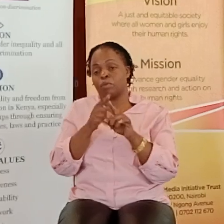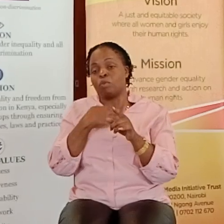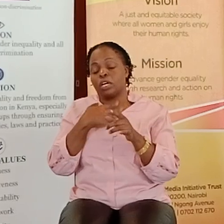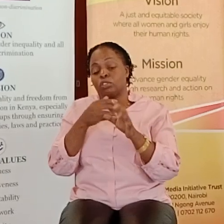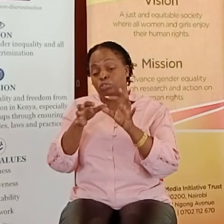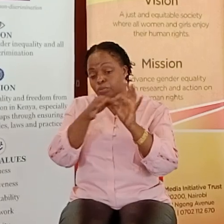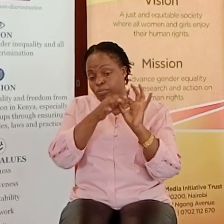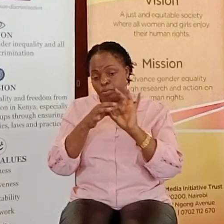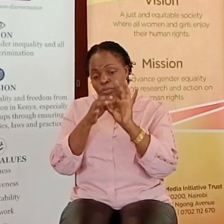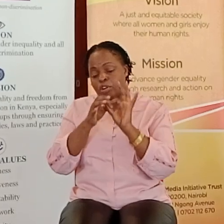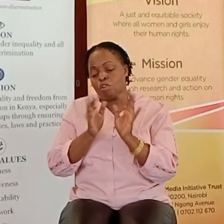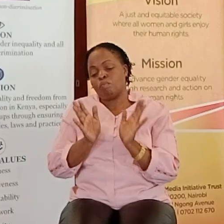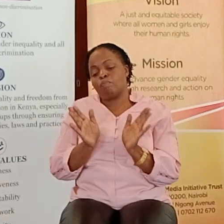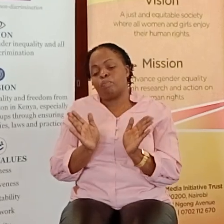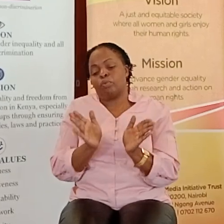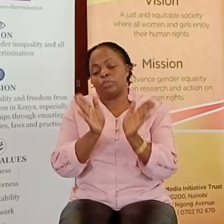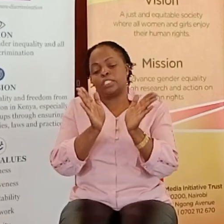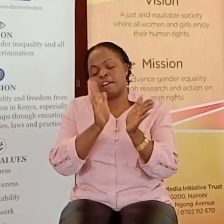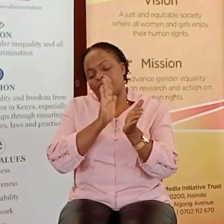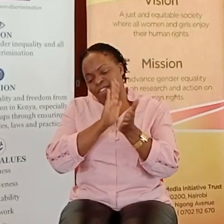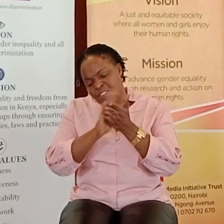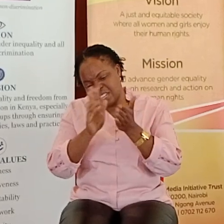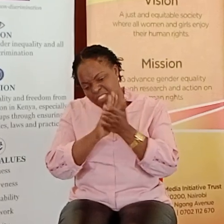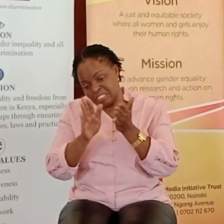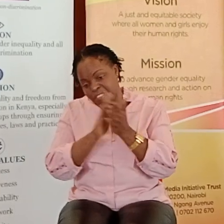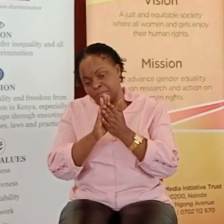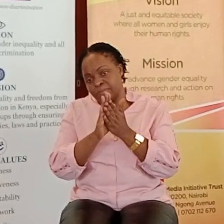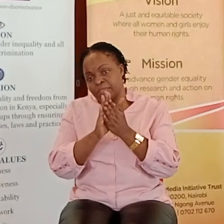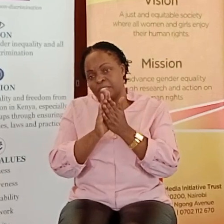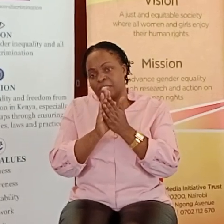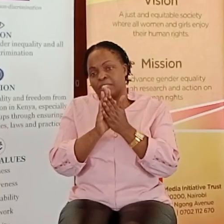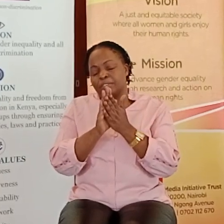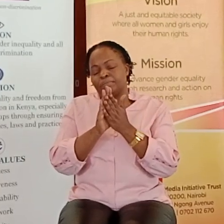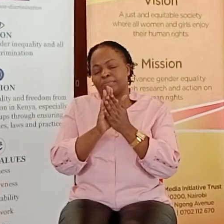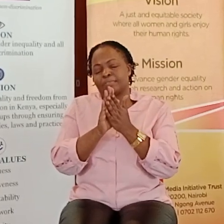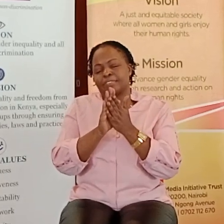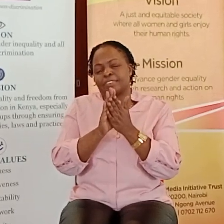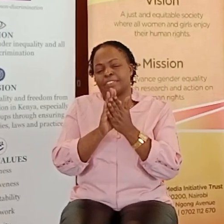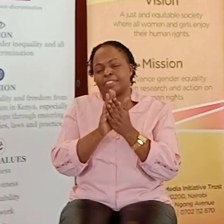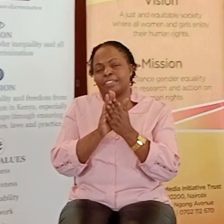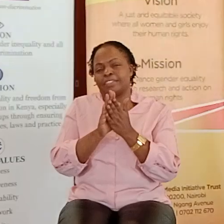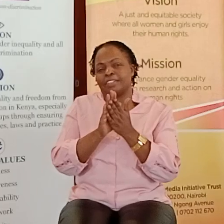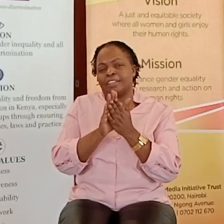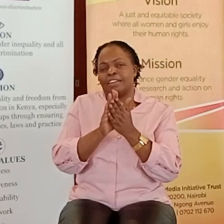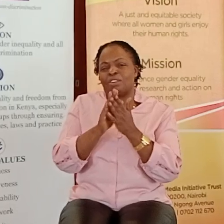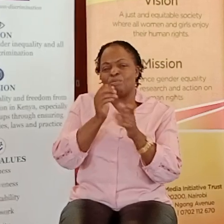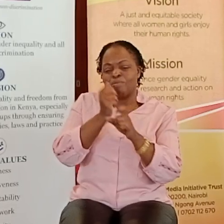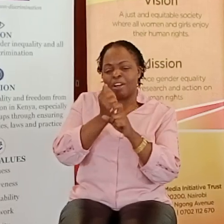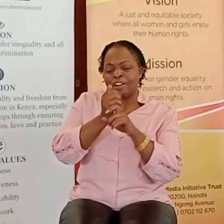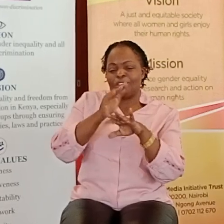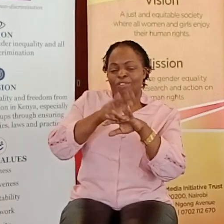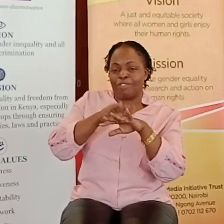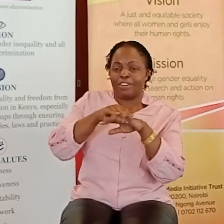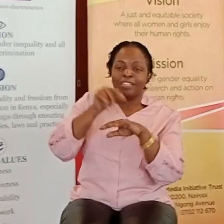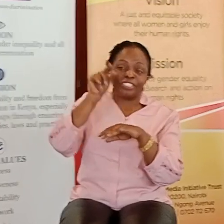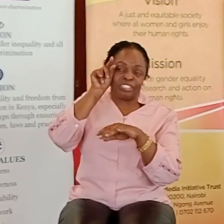for fast tracking and implementation of the Lima Work Program on Gender and the Gender Action Plan. And